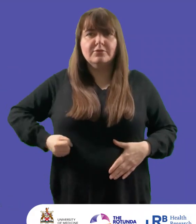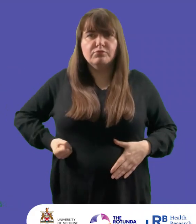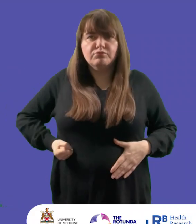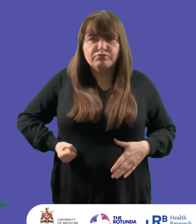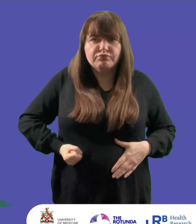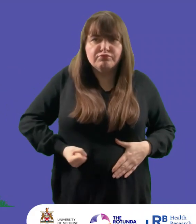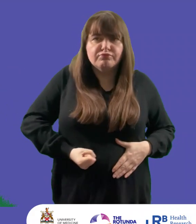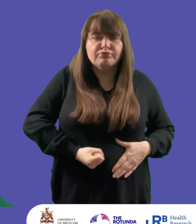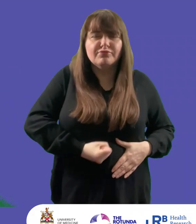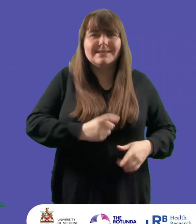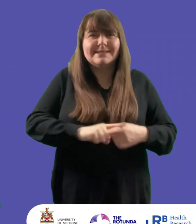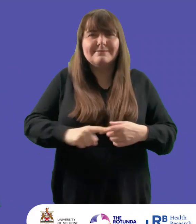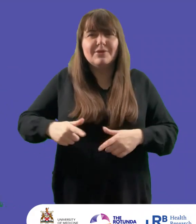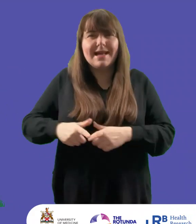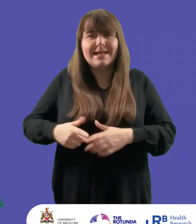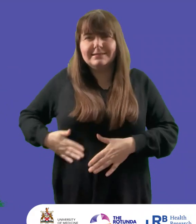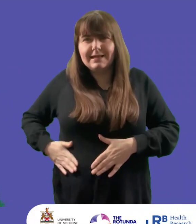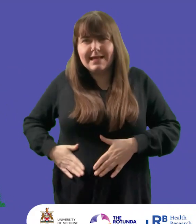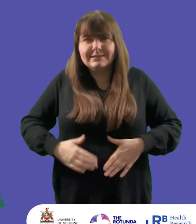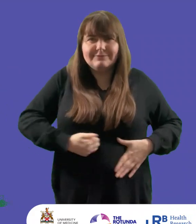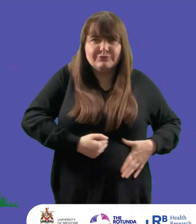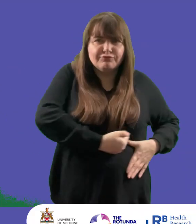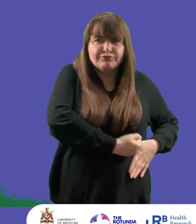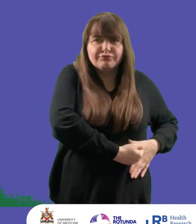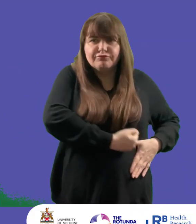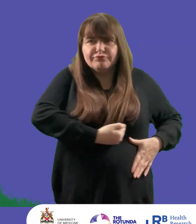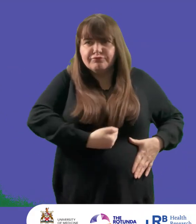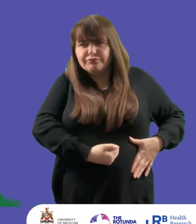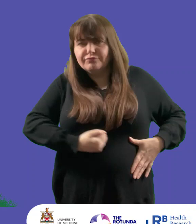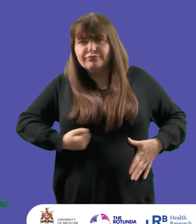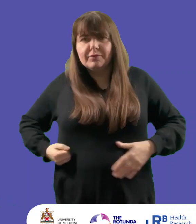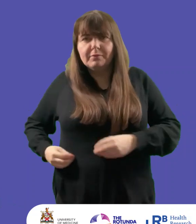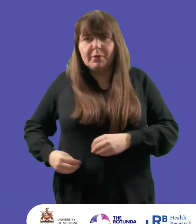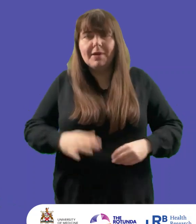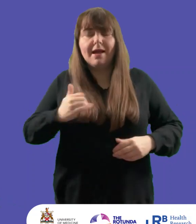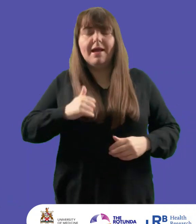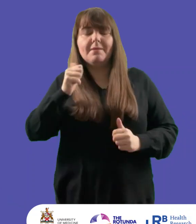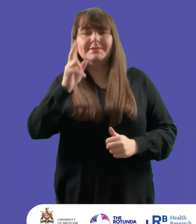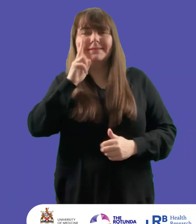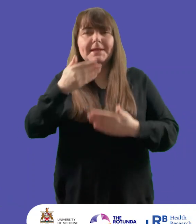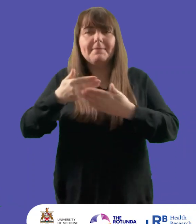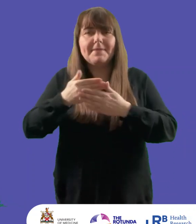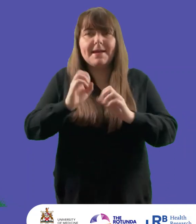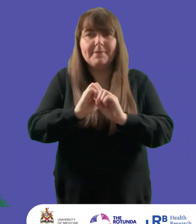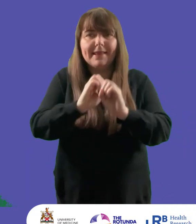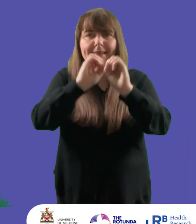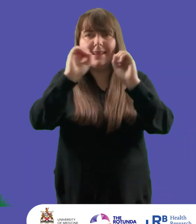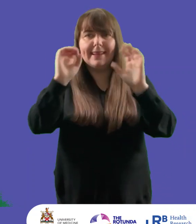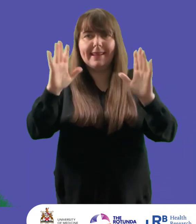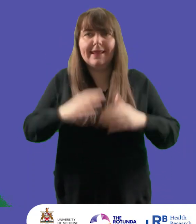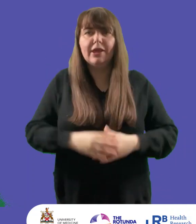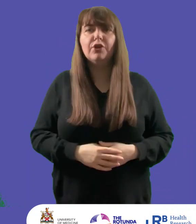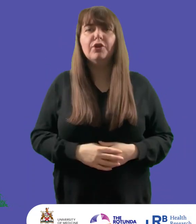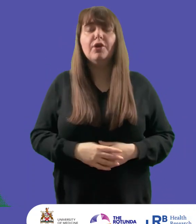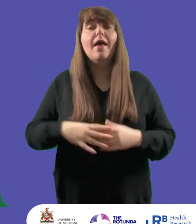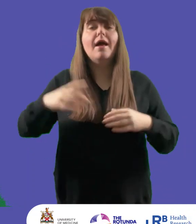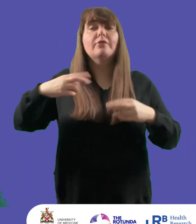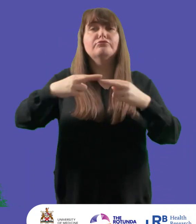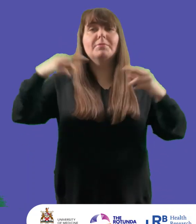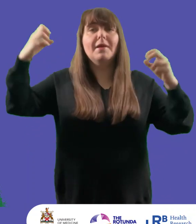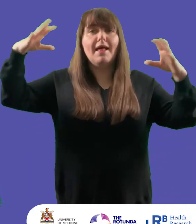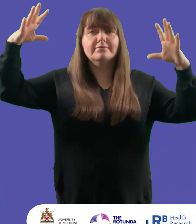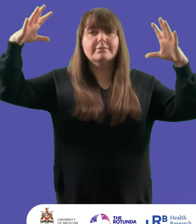with a probe and look at baby from lots of different angles. In order for the person doing the scan to be able to see baby very clearly, they'll have to